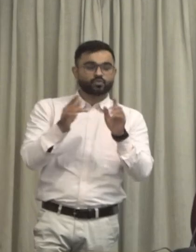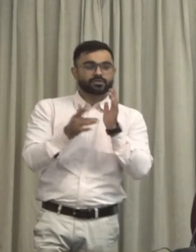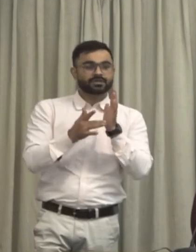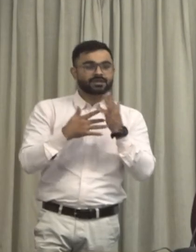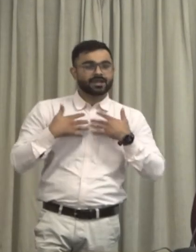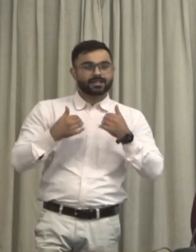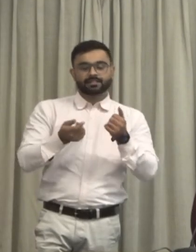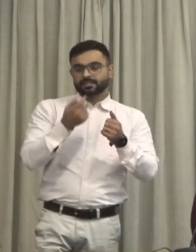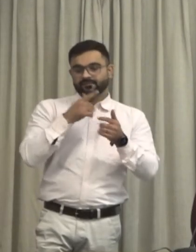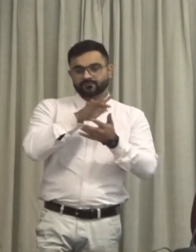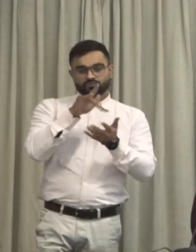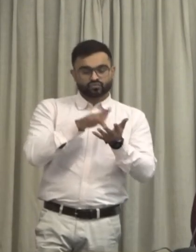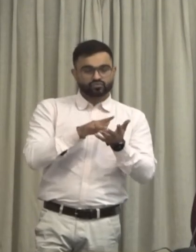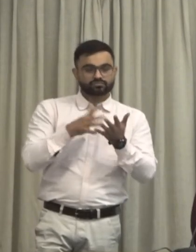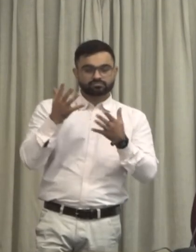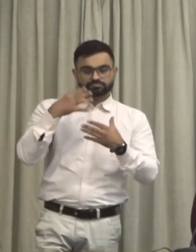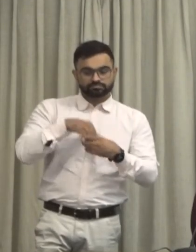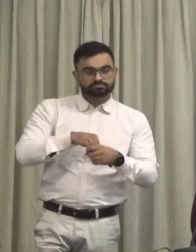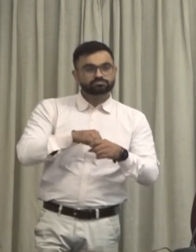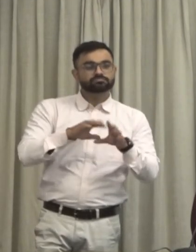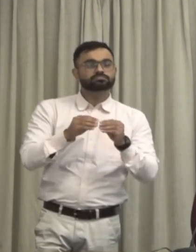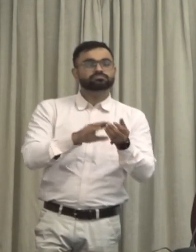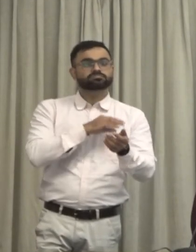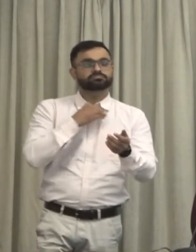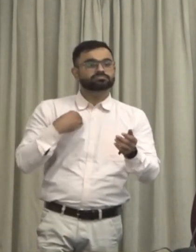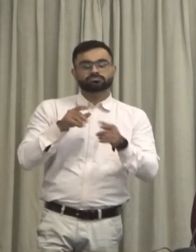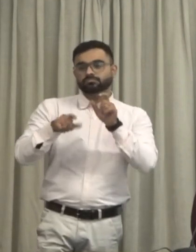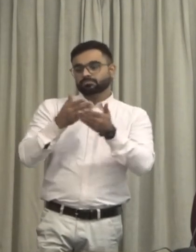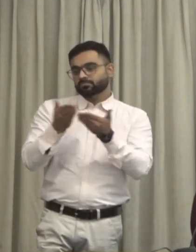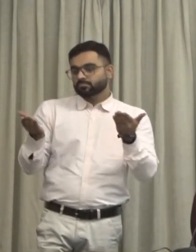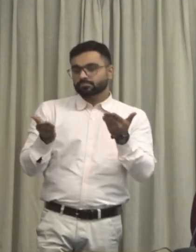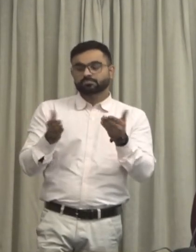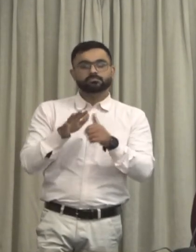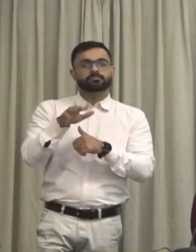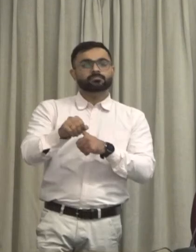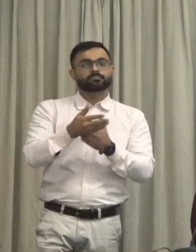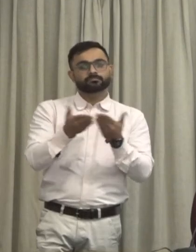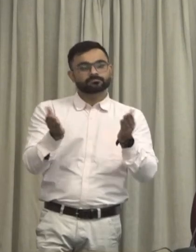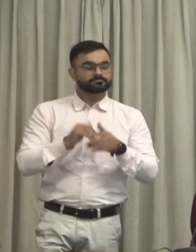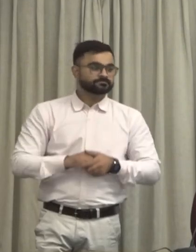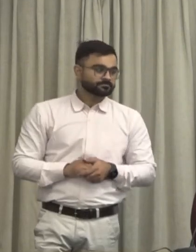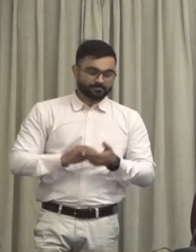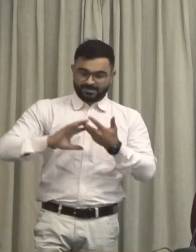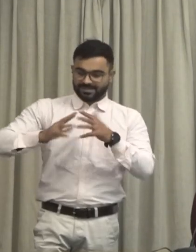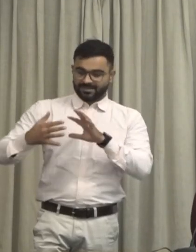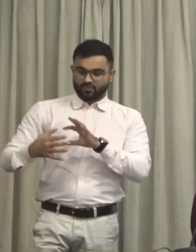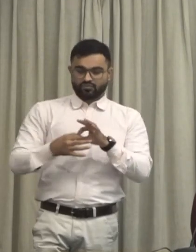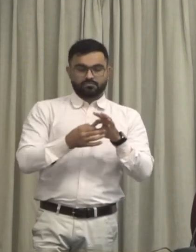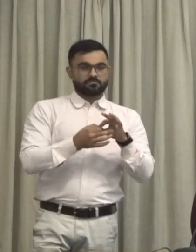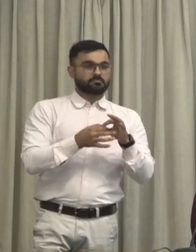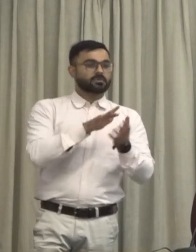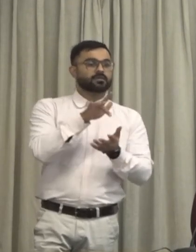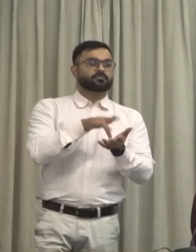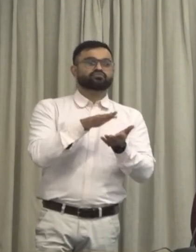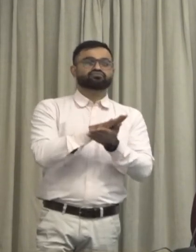health records. Those records will be interoperable across hospitals and everyone will be able to have access to them. But the mechanics of that are not in